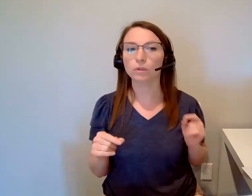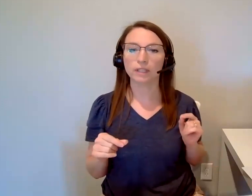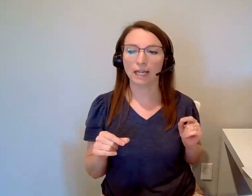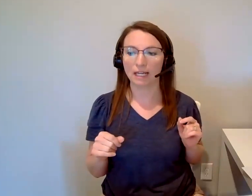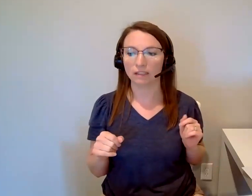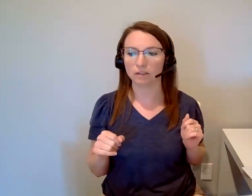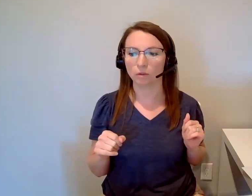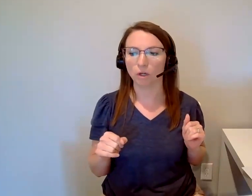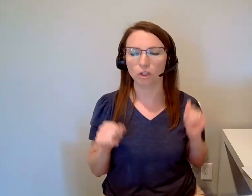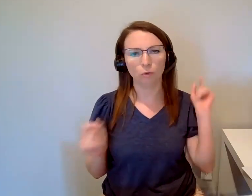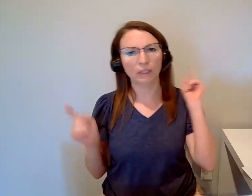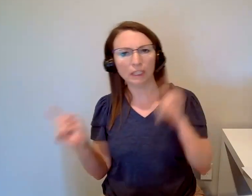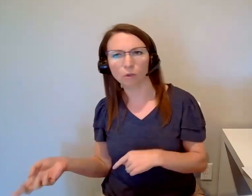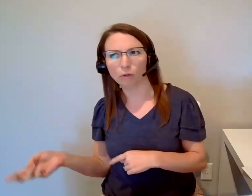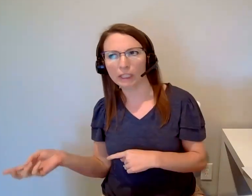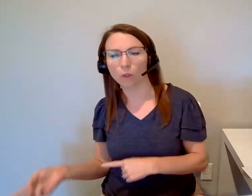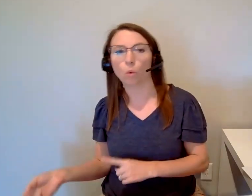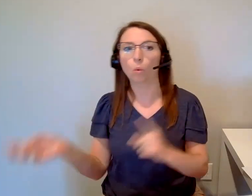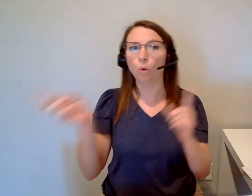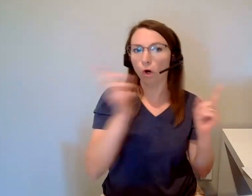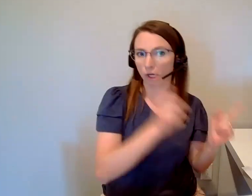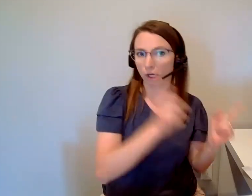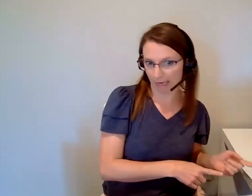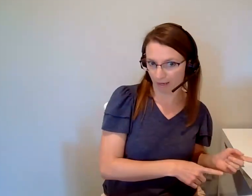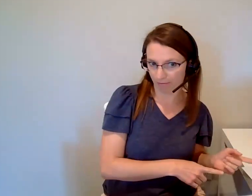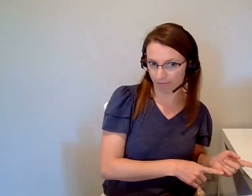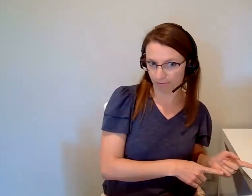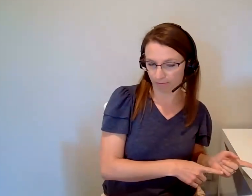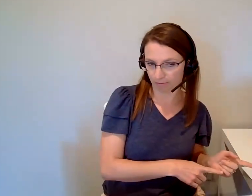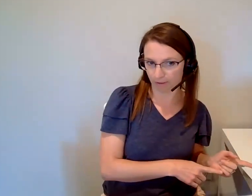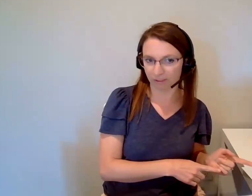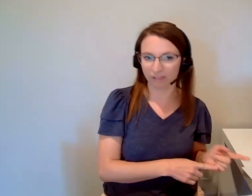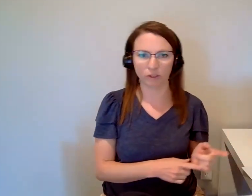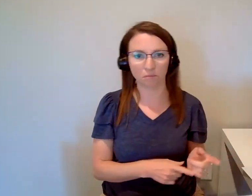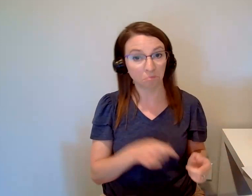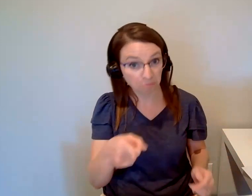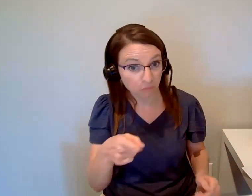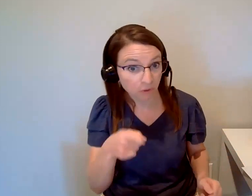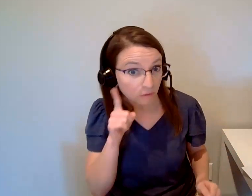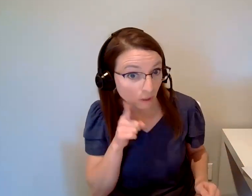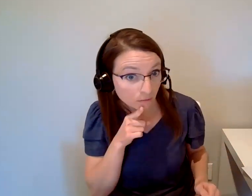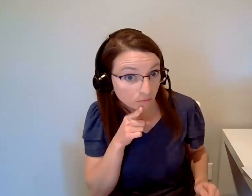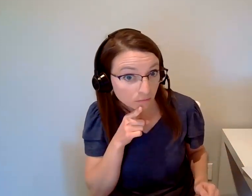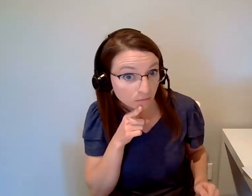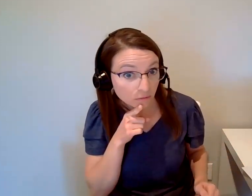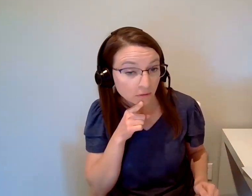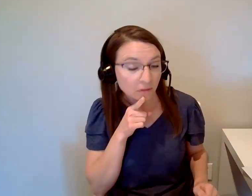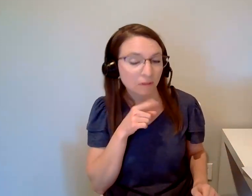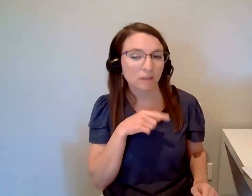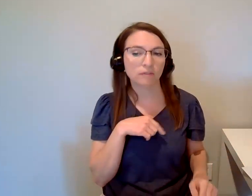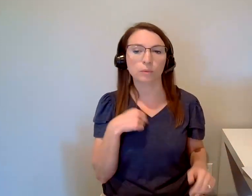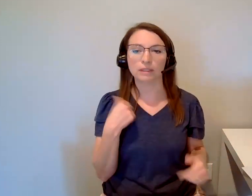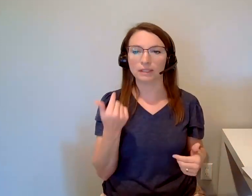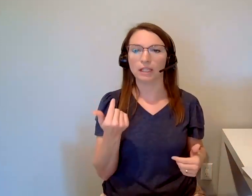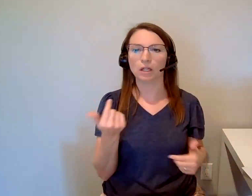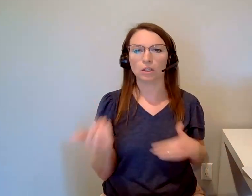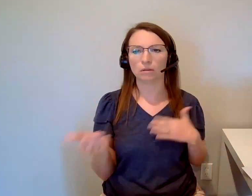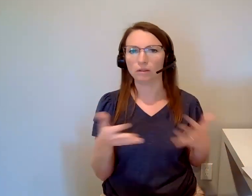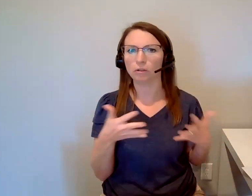to ask, are you hearing or deaf, instead of just, you deaf? If you wanted to say, are you hearing or deaf,